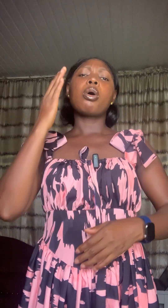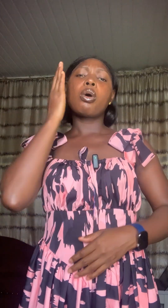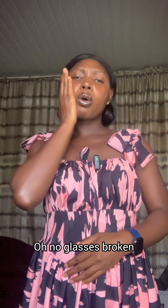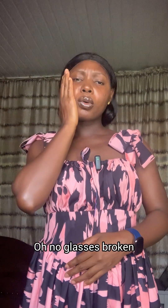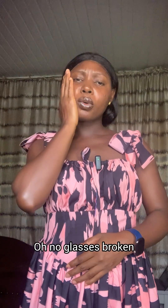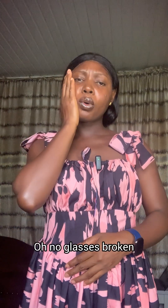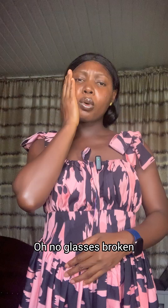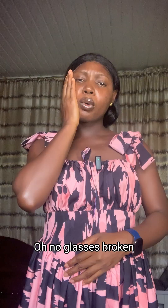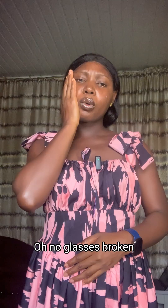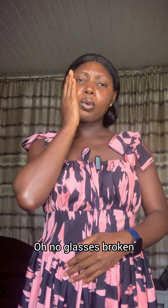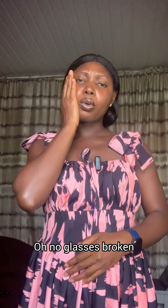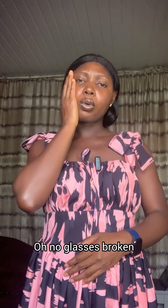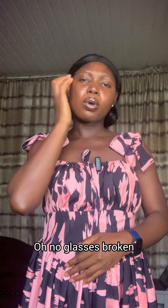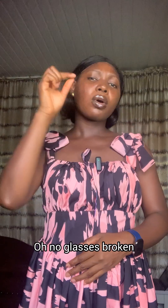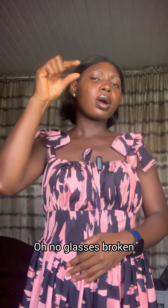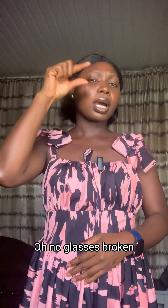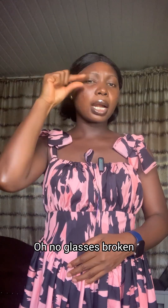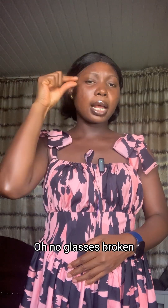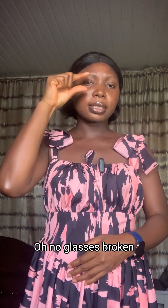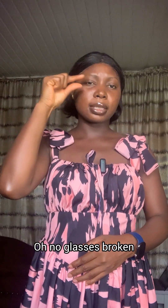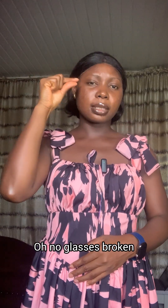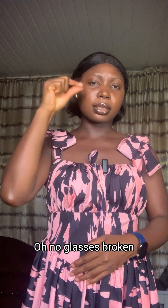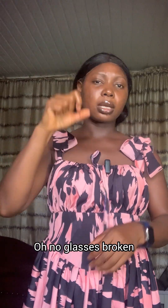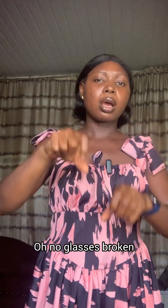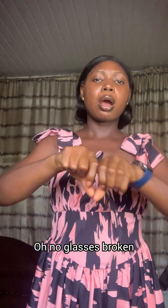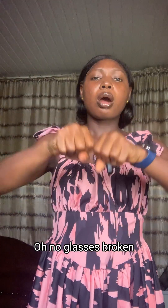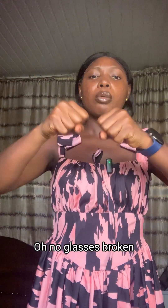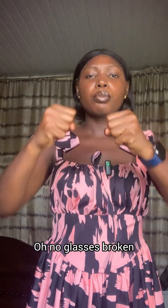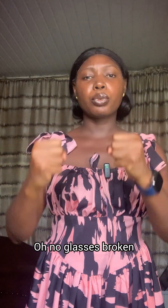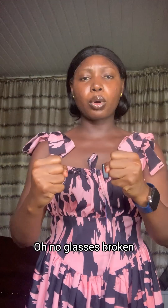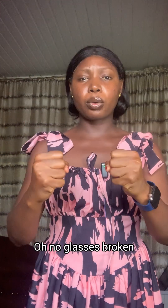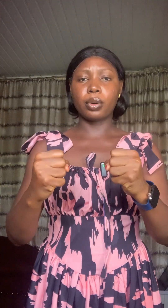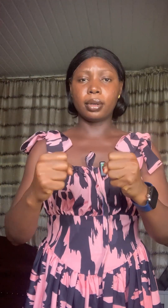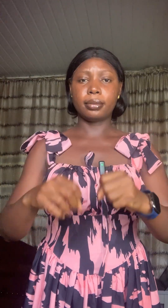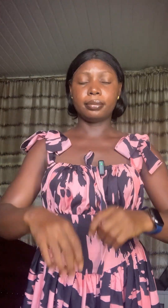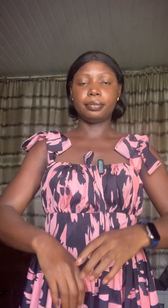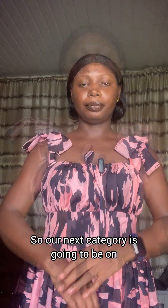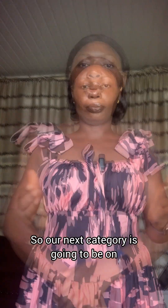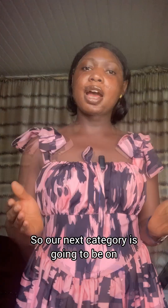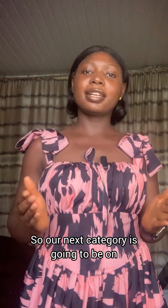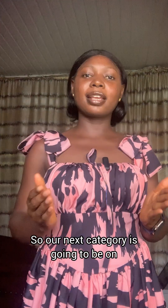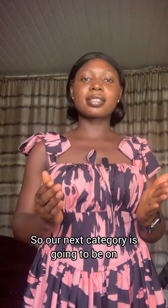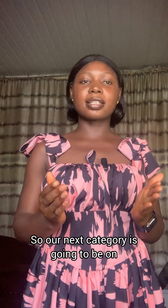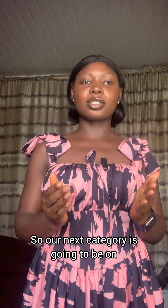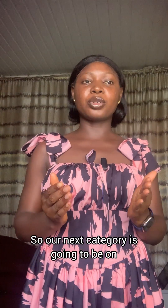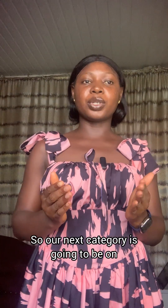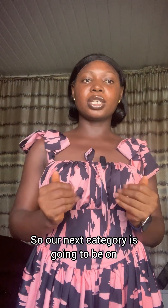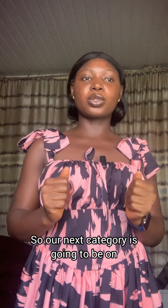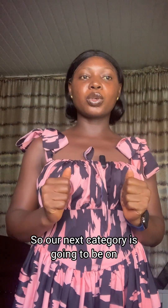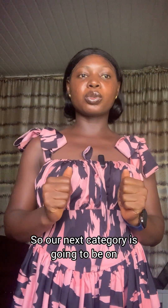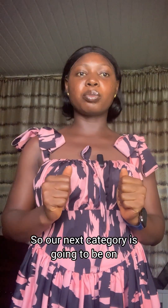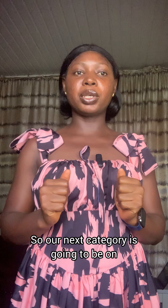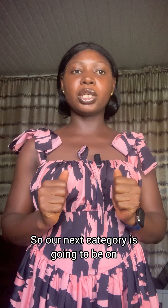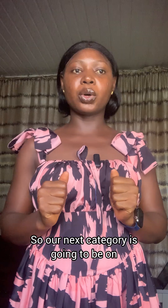Oh no, glasses broken. So our next category is going to be